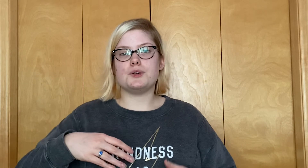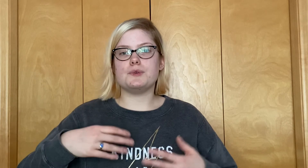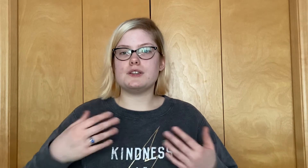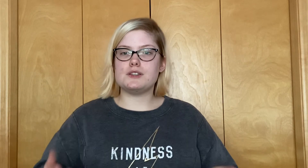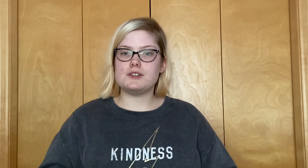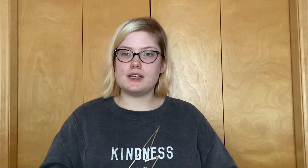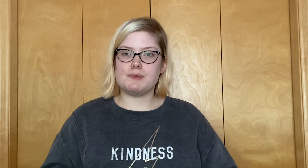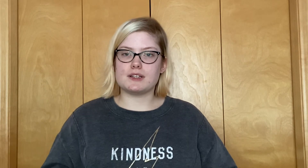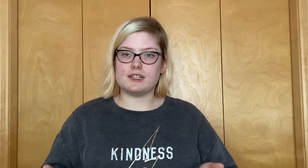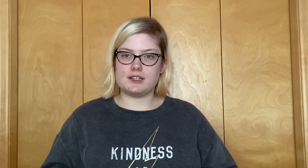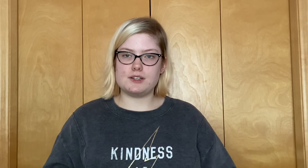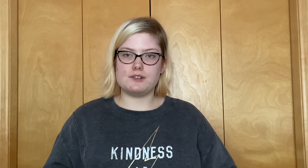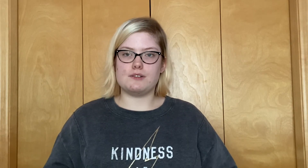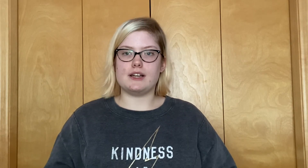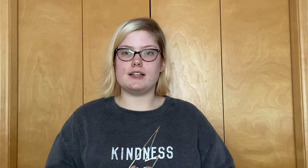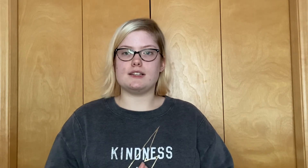would typically do is